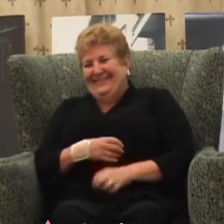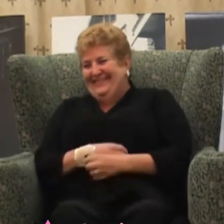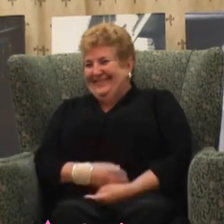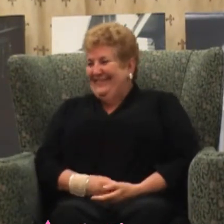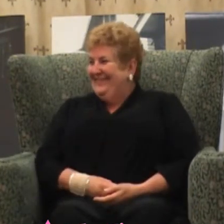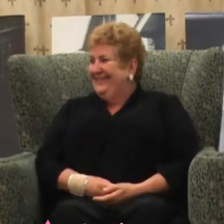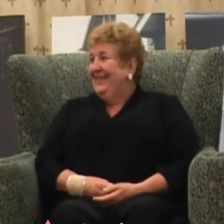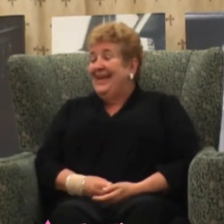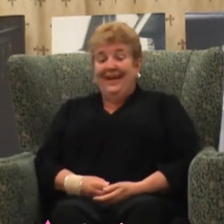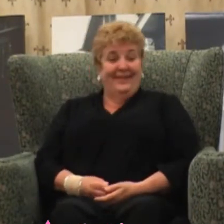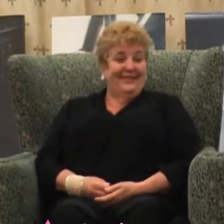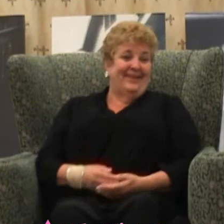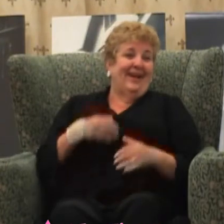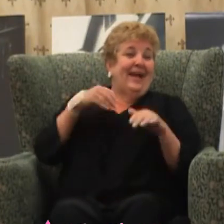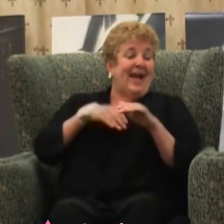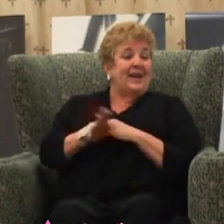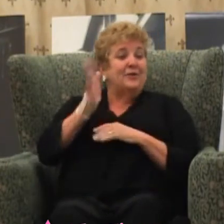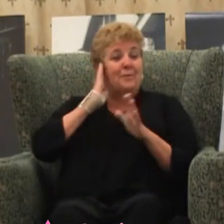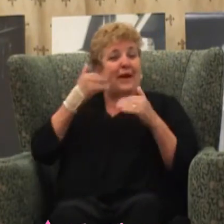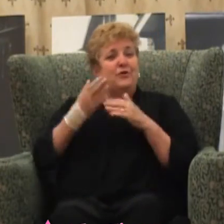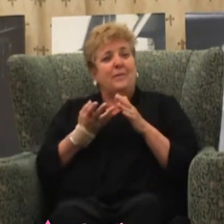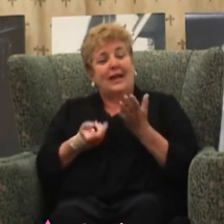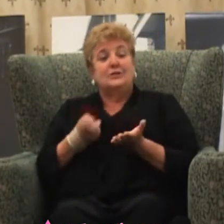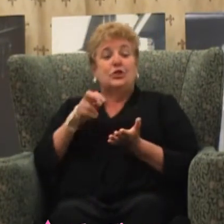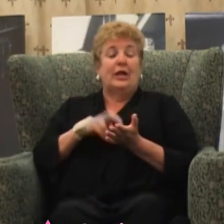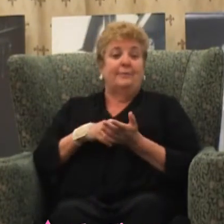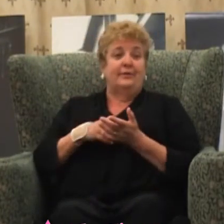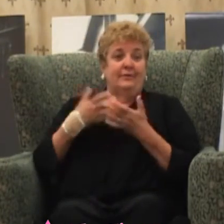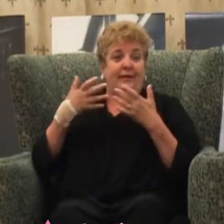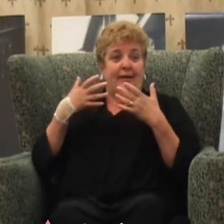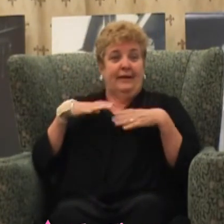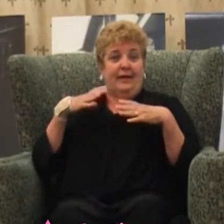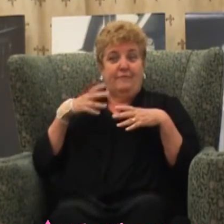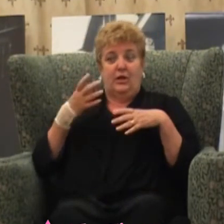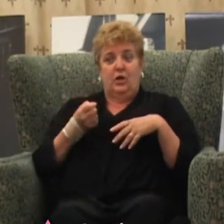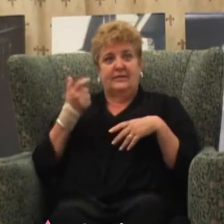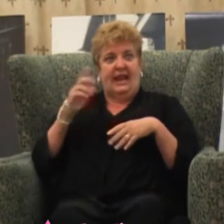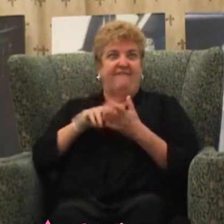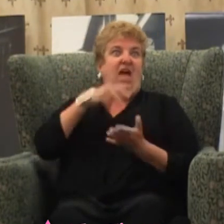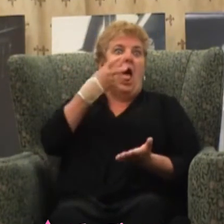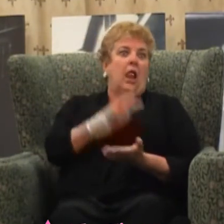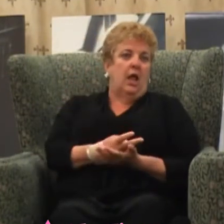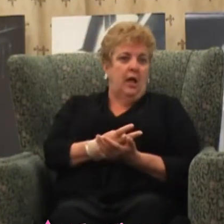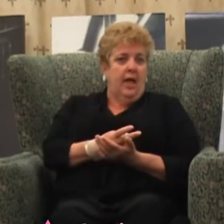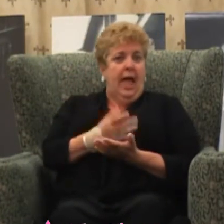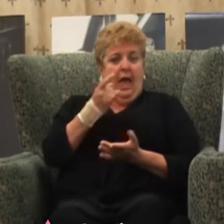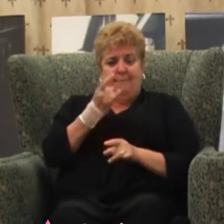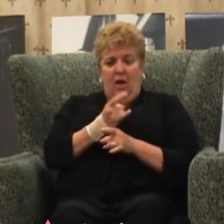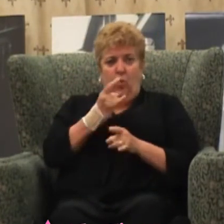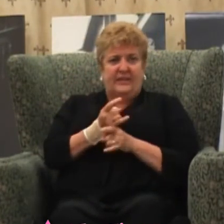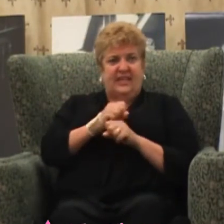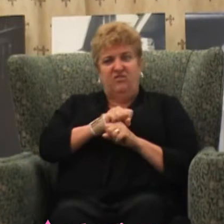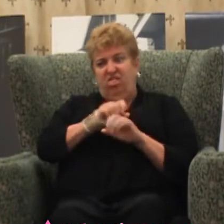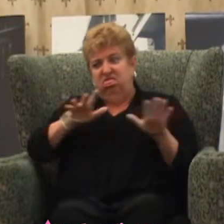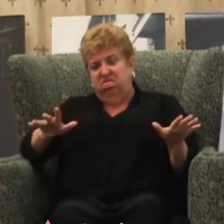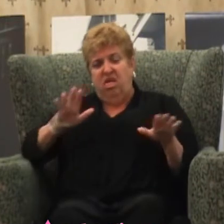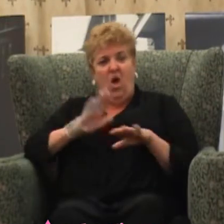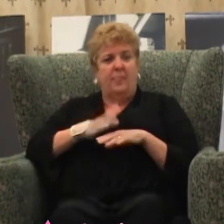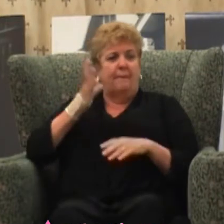got into my bedroom, and I stood up to get undressed, and I lost my balance. I fell, and I spilled this whiskey all over the bed. Oh, geez, and there was a little